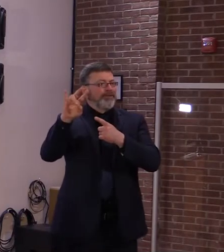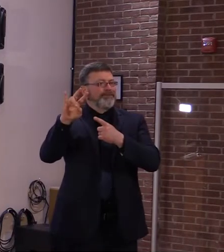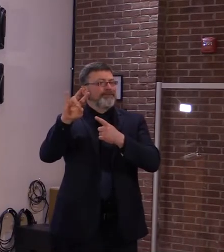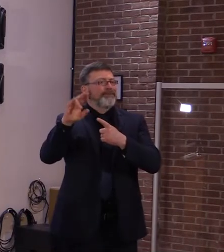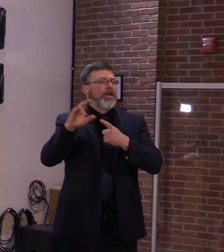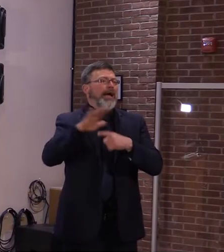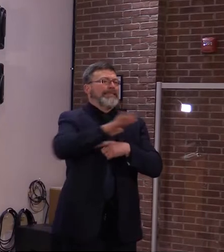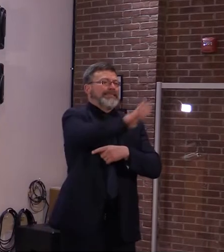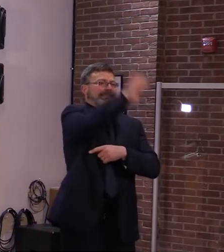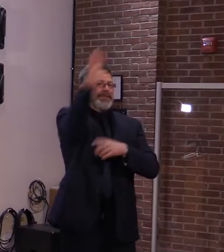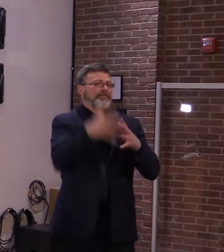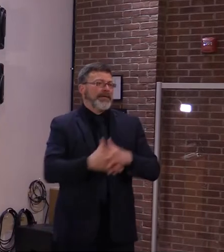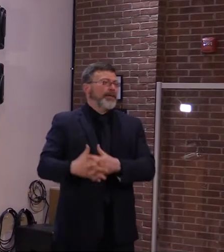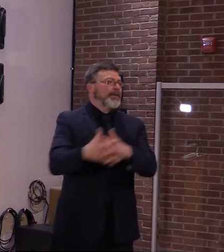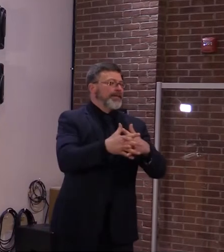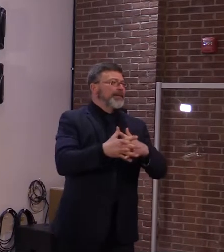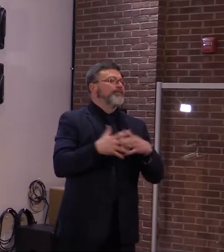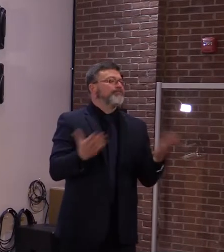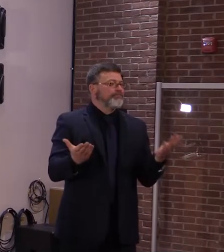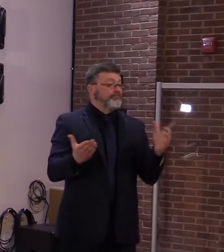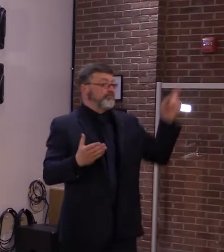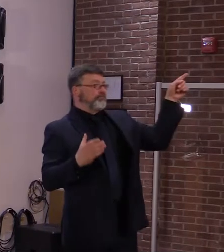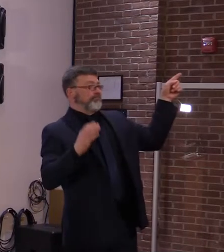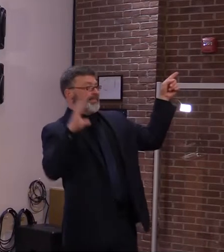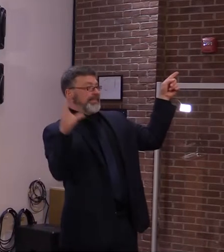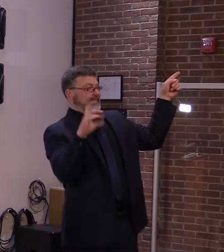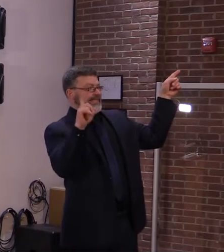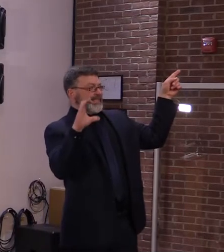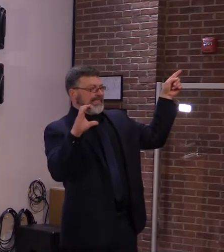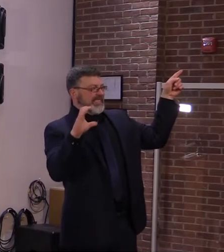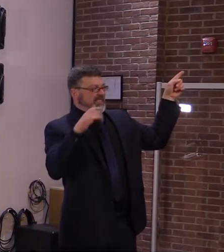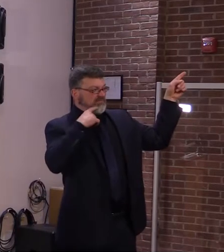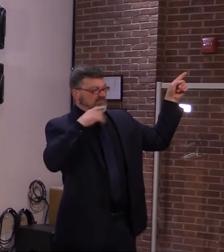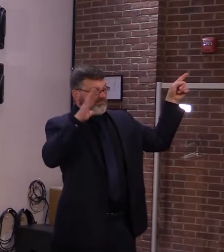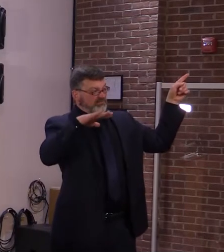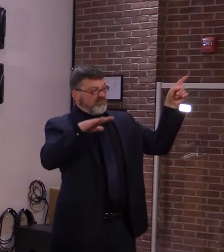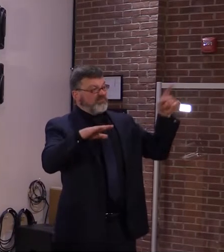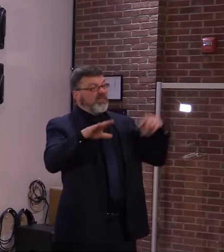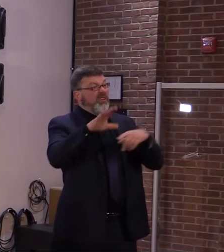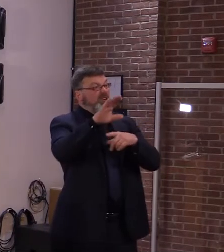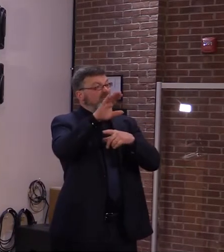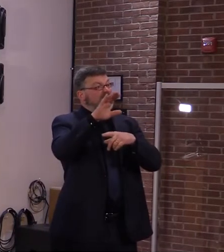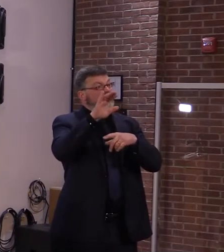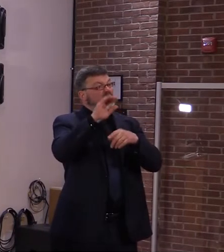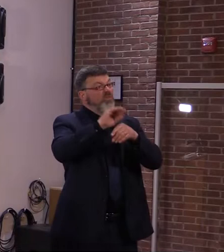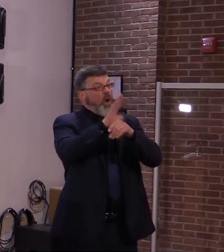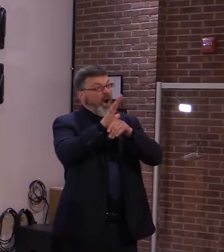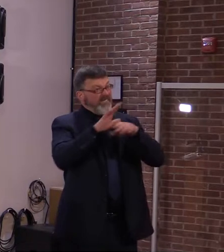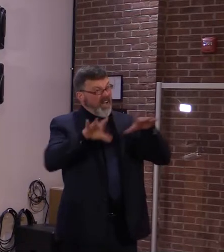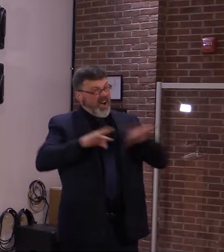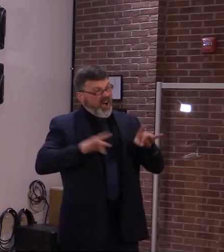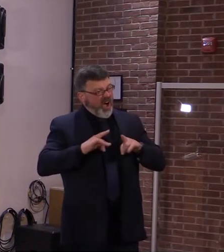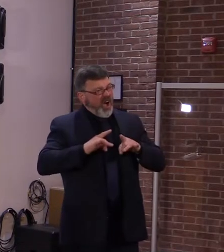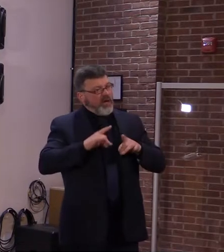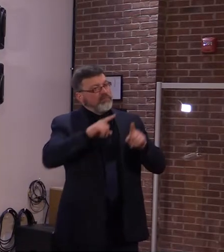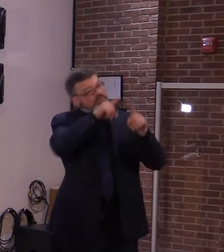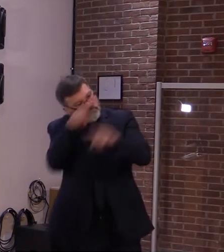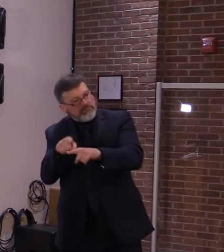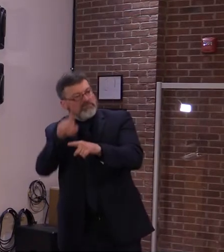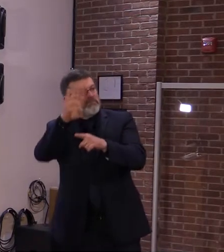CDC estimates that it accounted for nearly 45% of circulating virus in the 2 weeks ending March